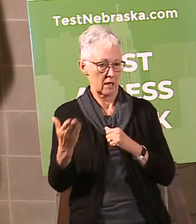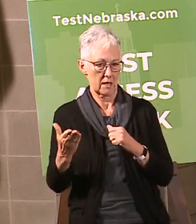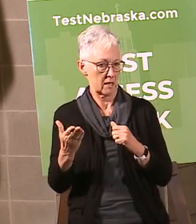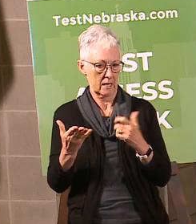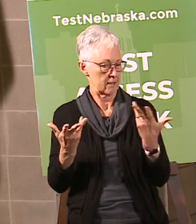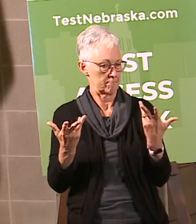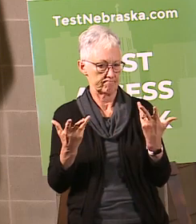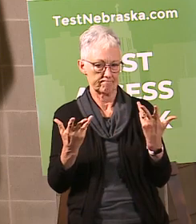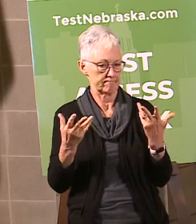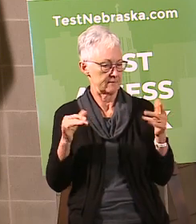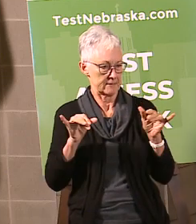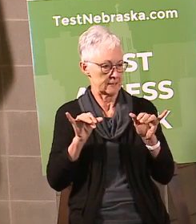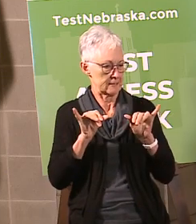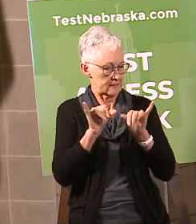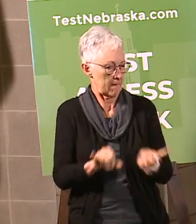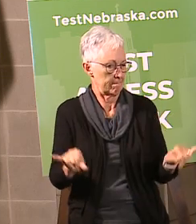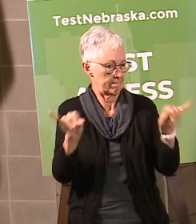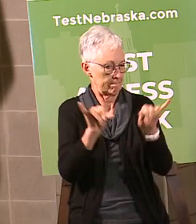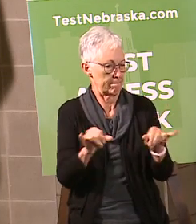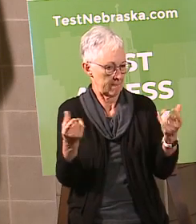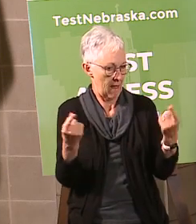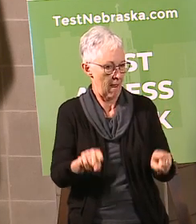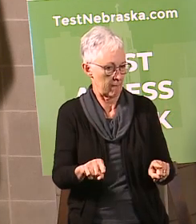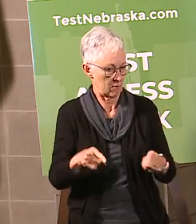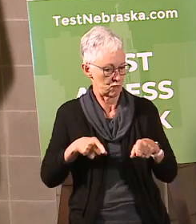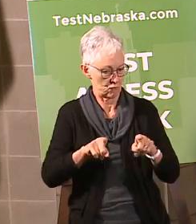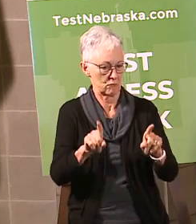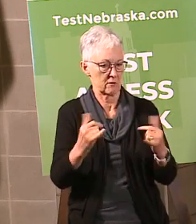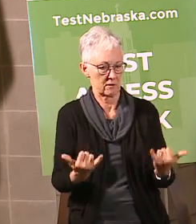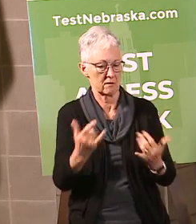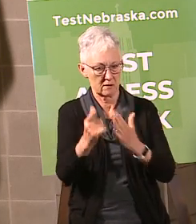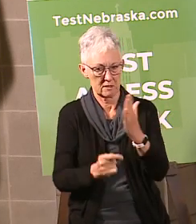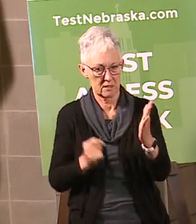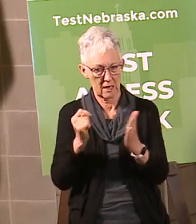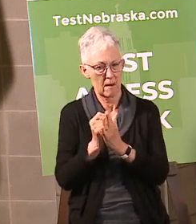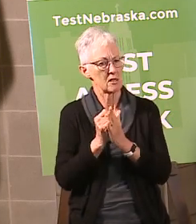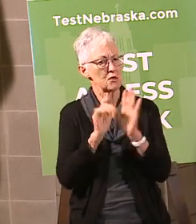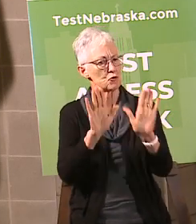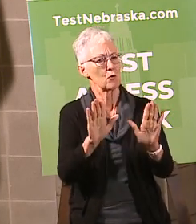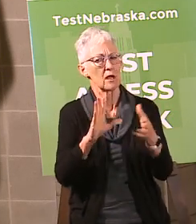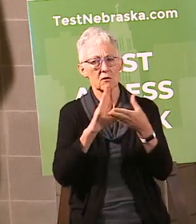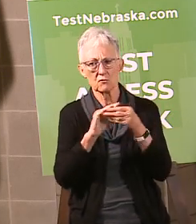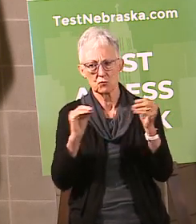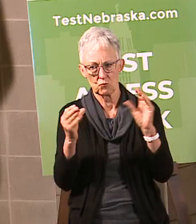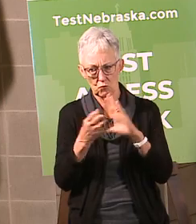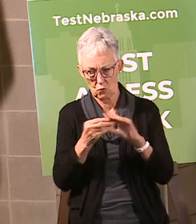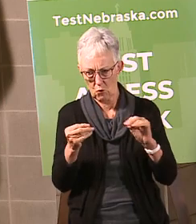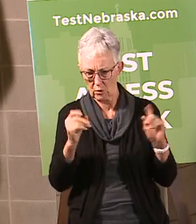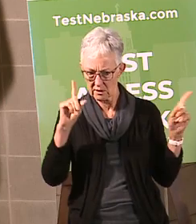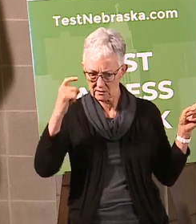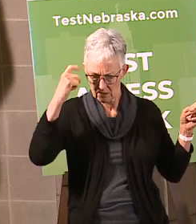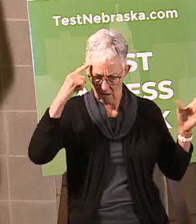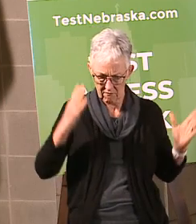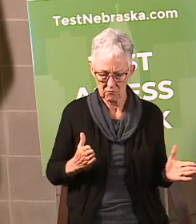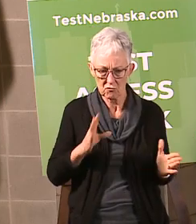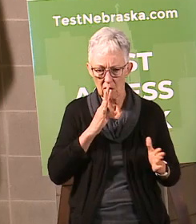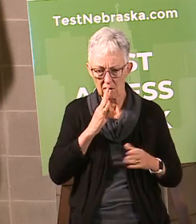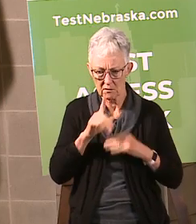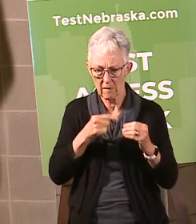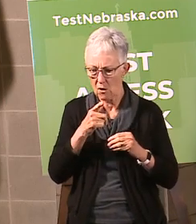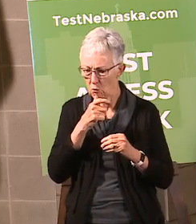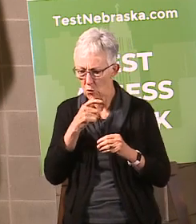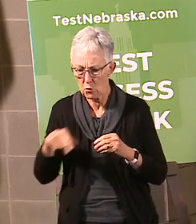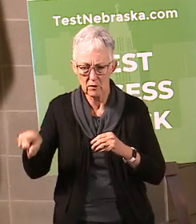this is the great stories. And so those stories can be of, as the governor talks about, team members out there on the front lines. Early on, we